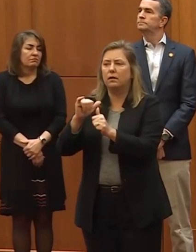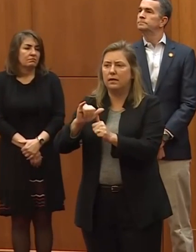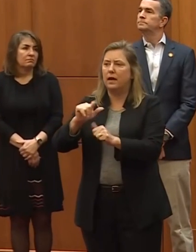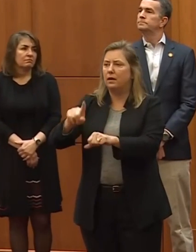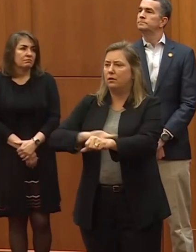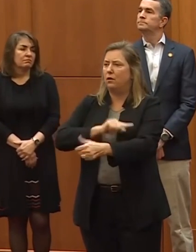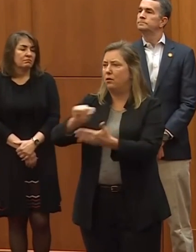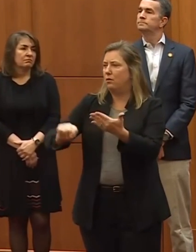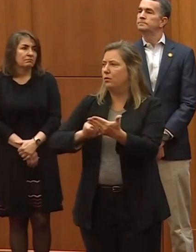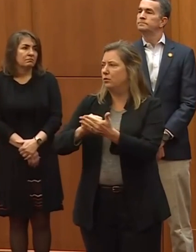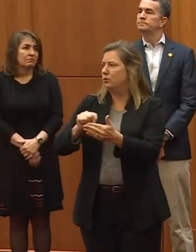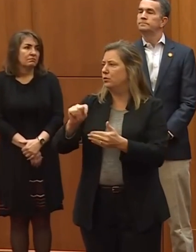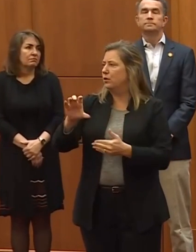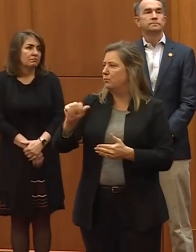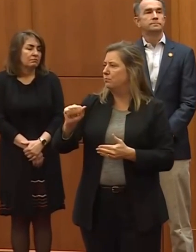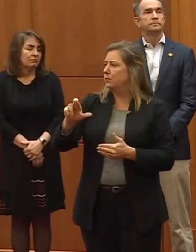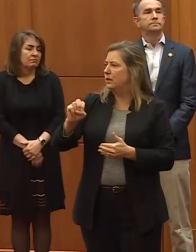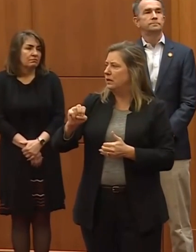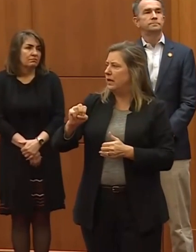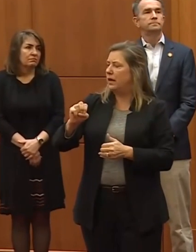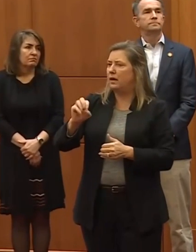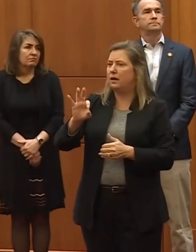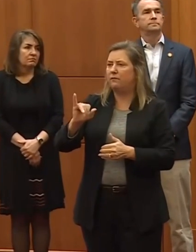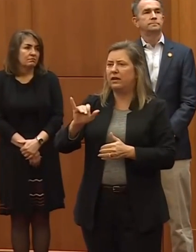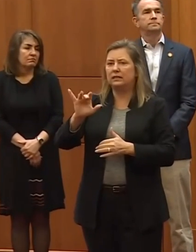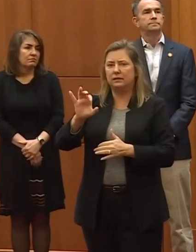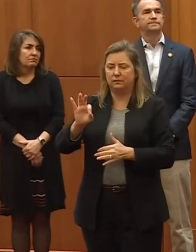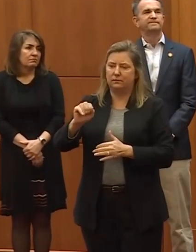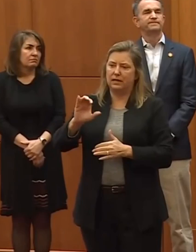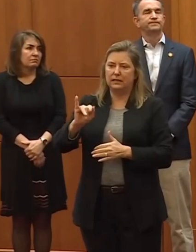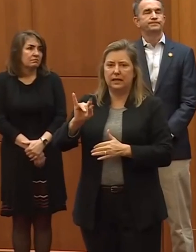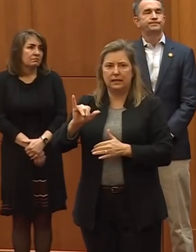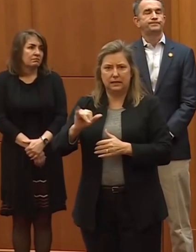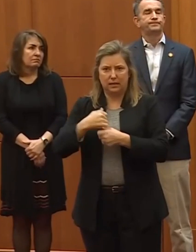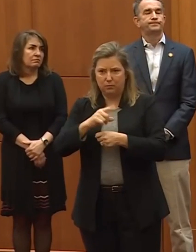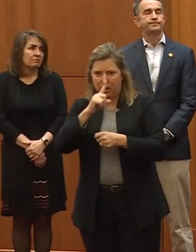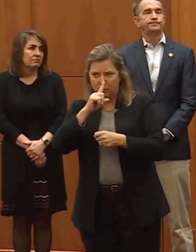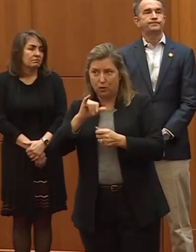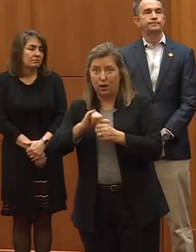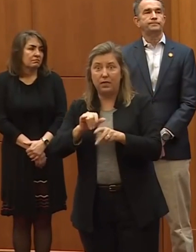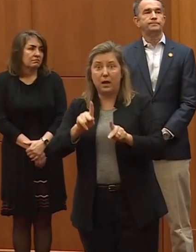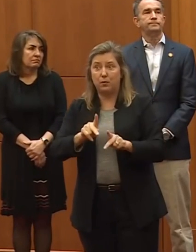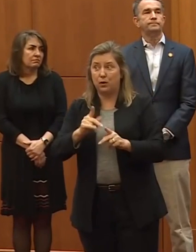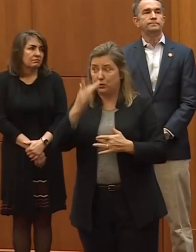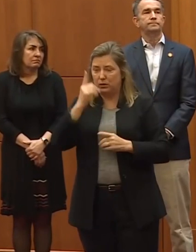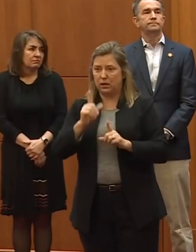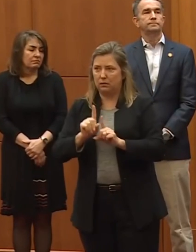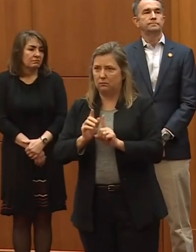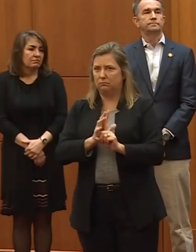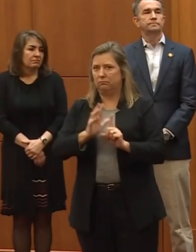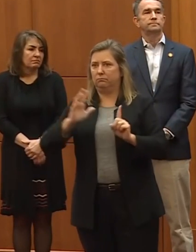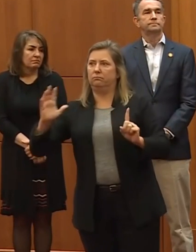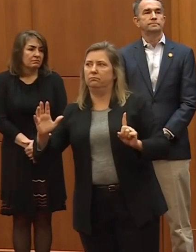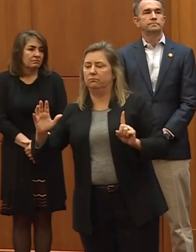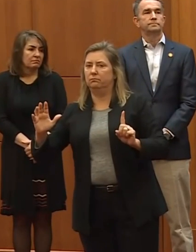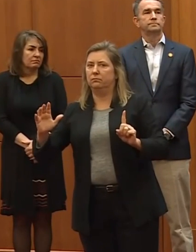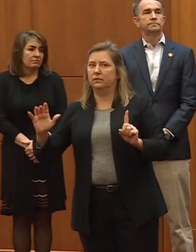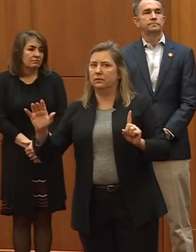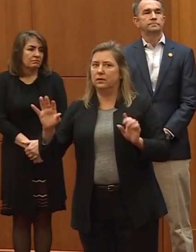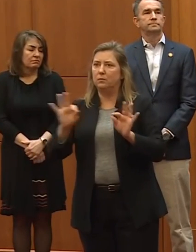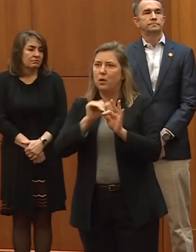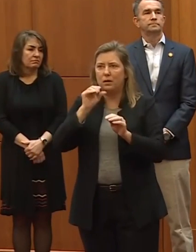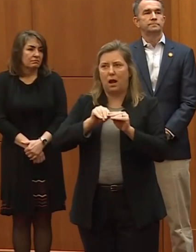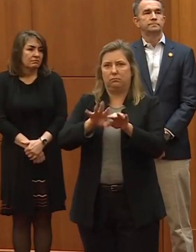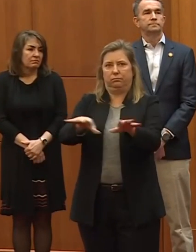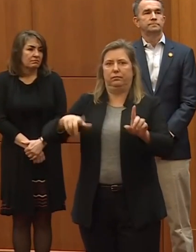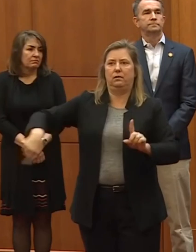long-term care facility to isolate and make sure that the infection does not spread to others.